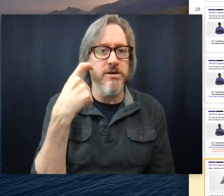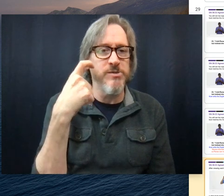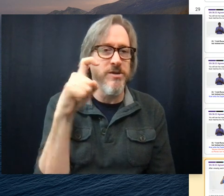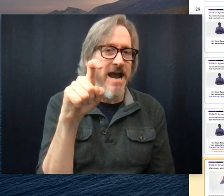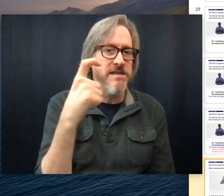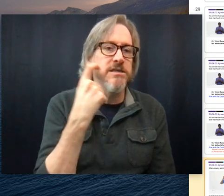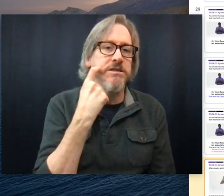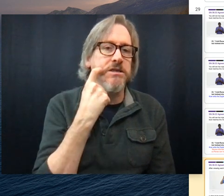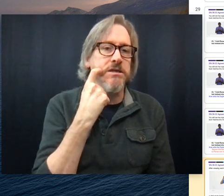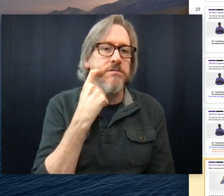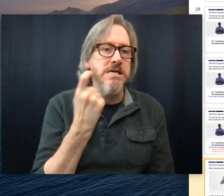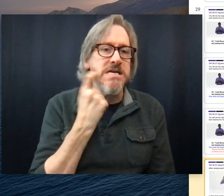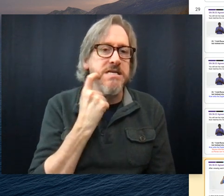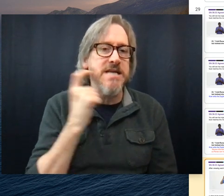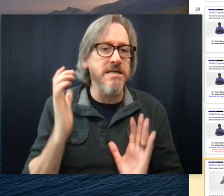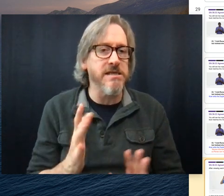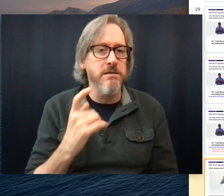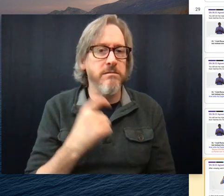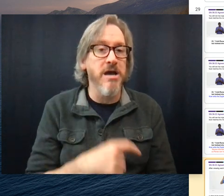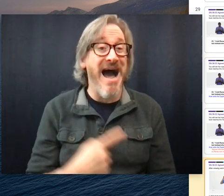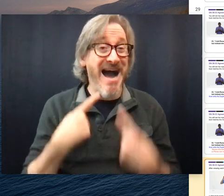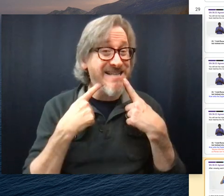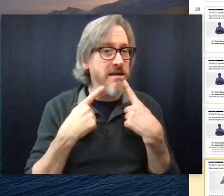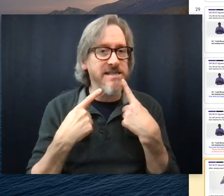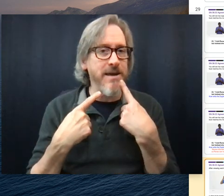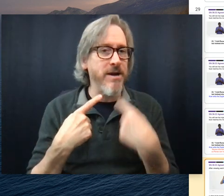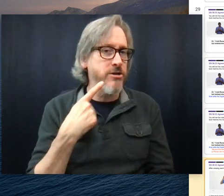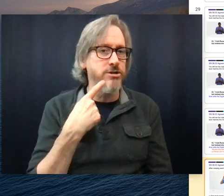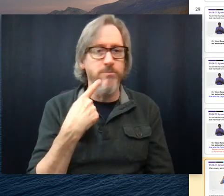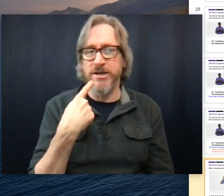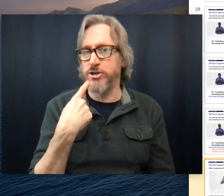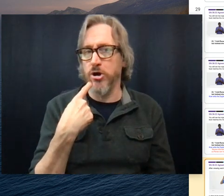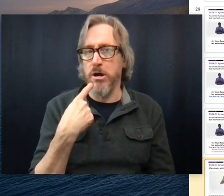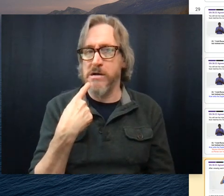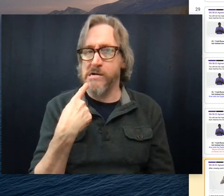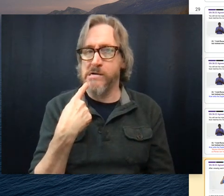point. It's with an X. Dentist. I tend to set my